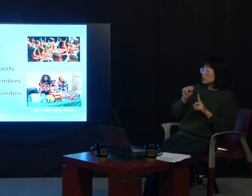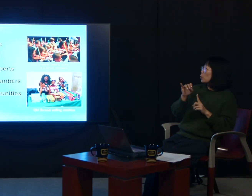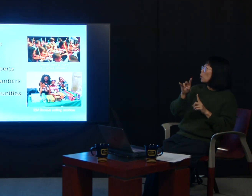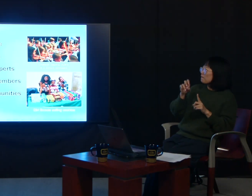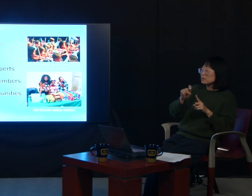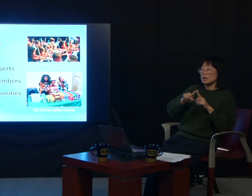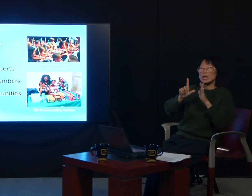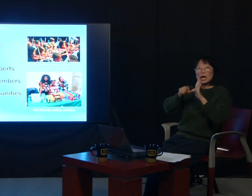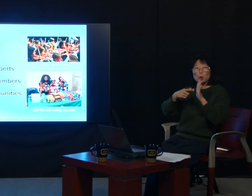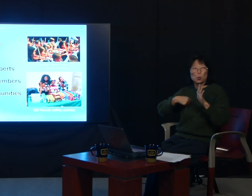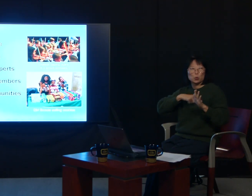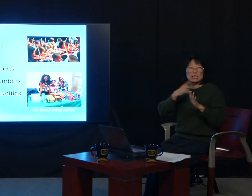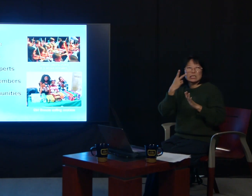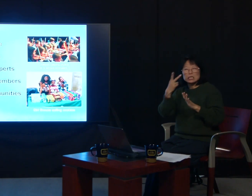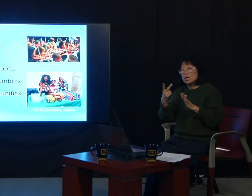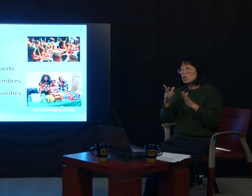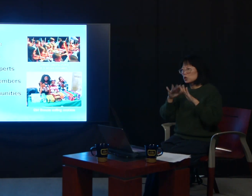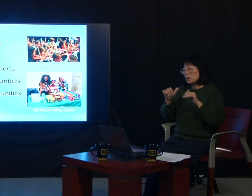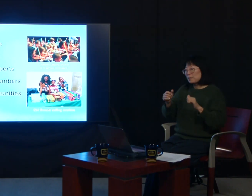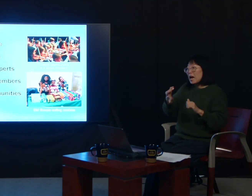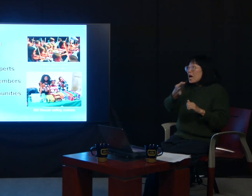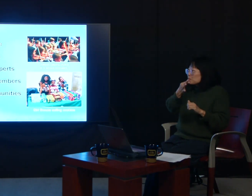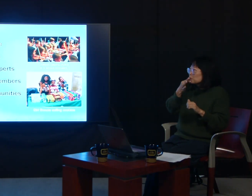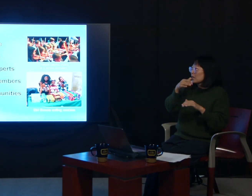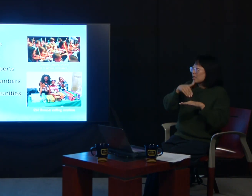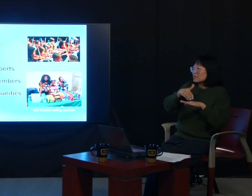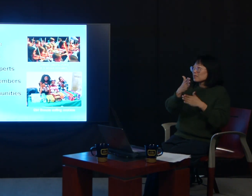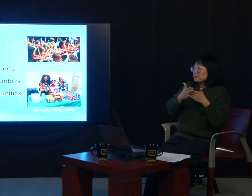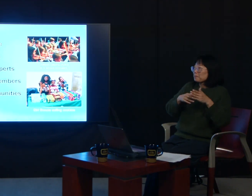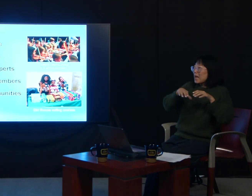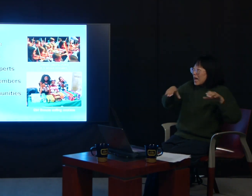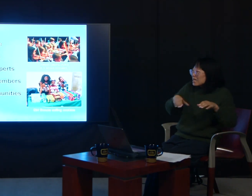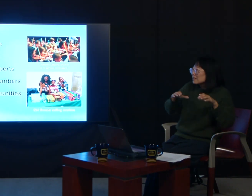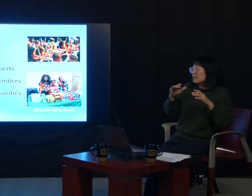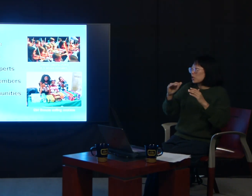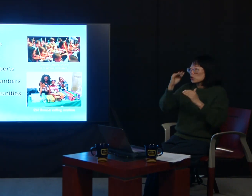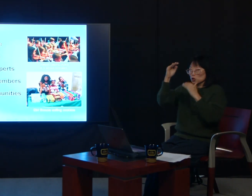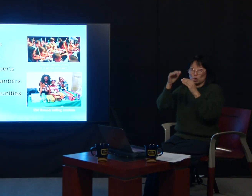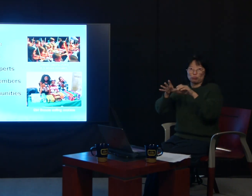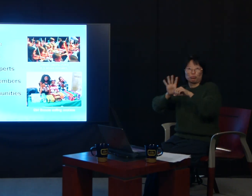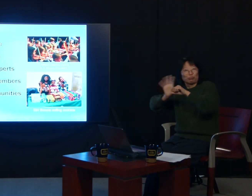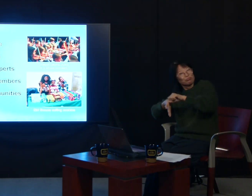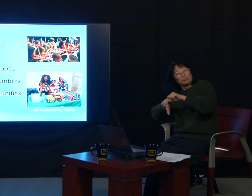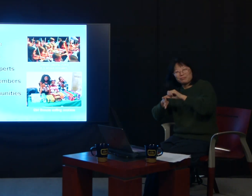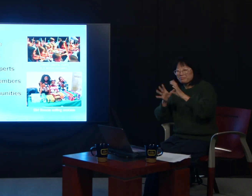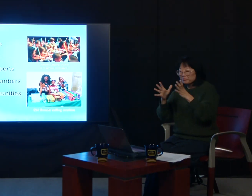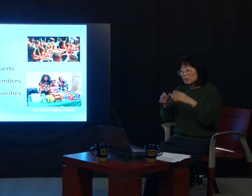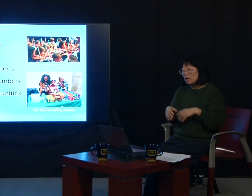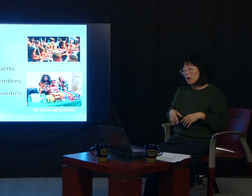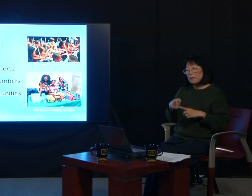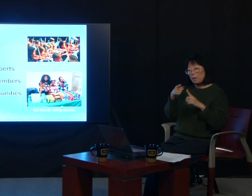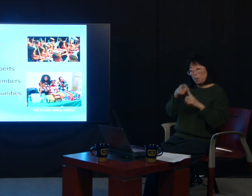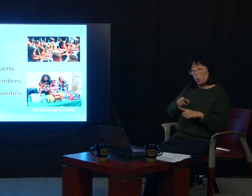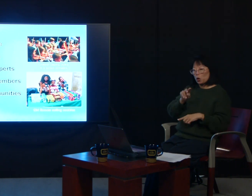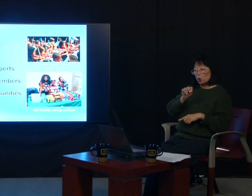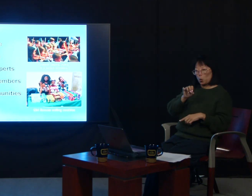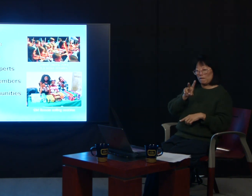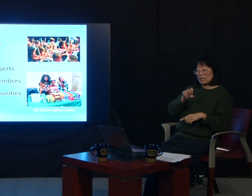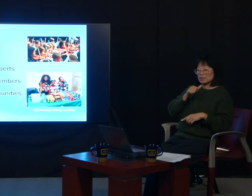novice, later we will see that they can become expert in some activities, whereas adults are not. Novice isn't a